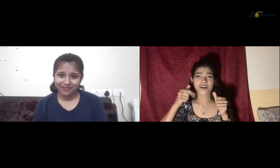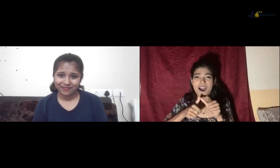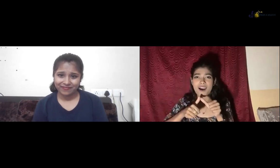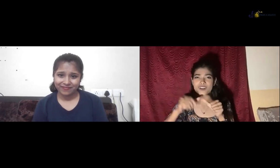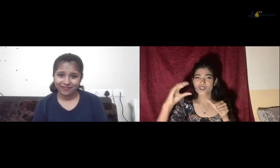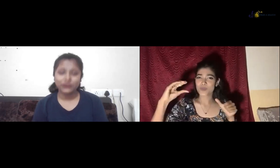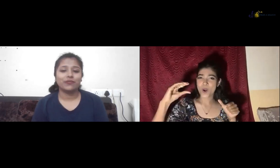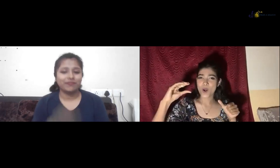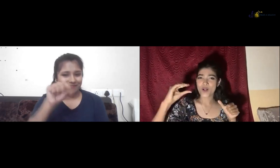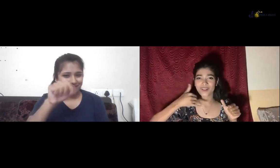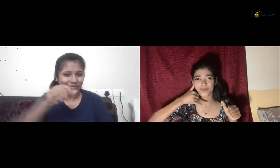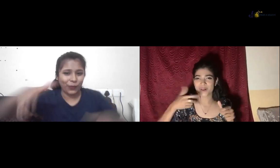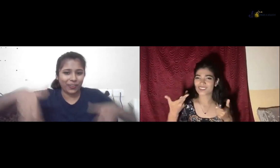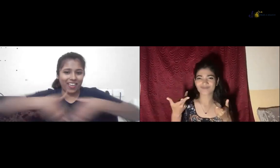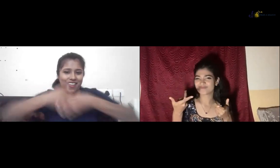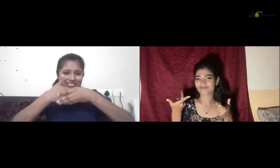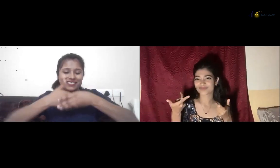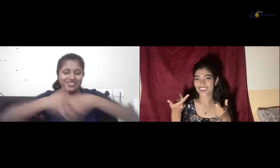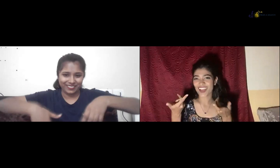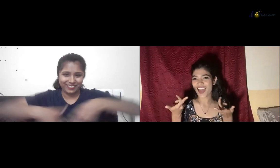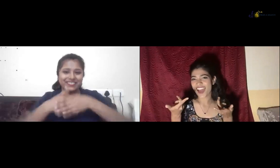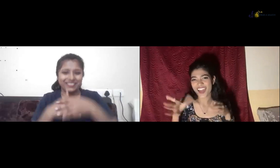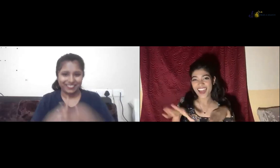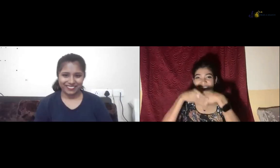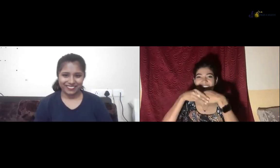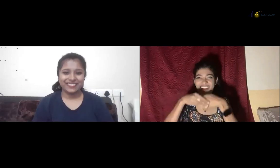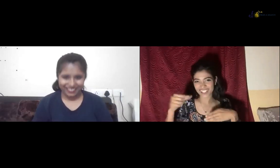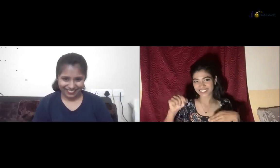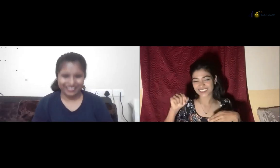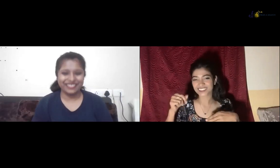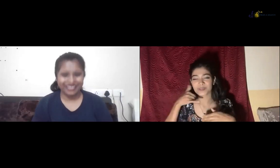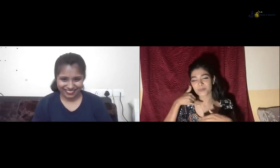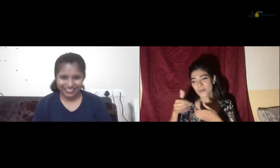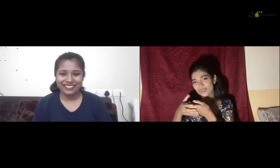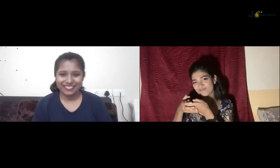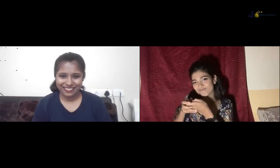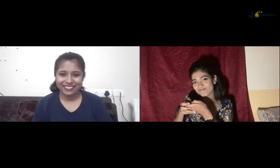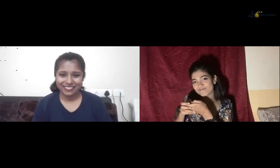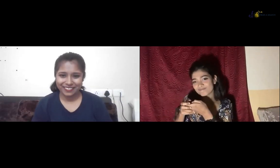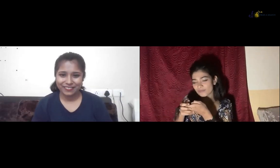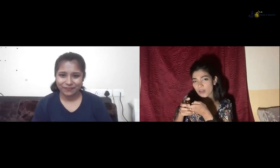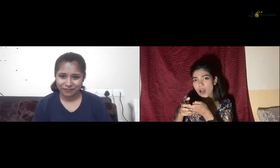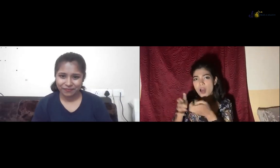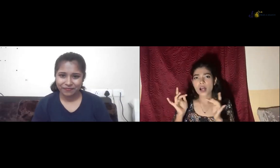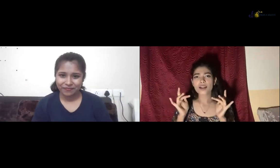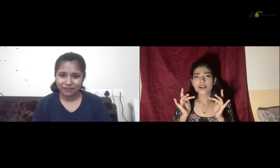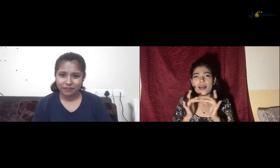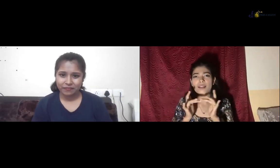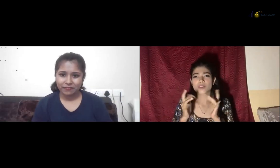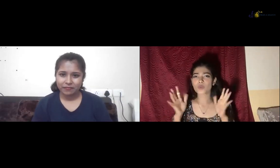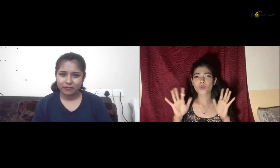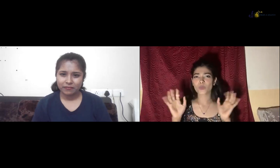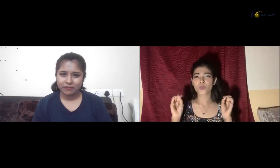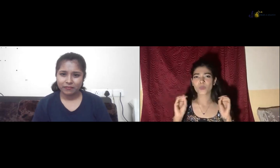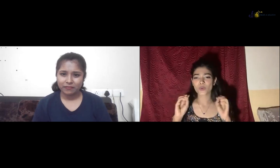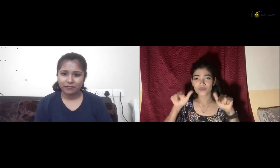the touch keypad phone at that time, the Nokia one. Yes, this is a sign of that keypad